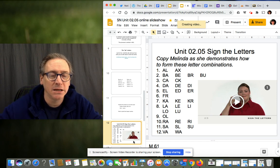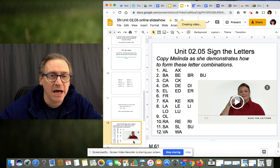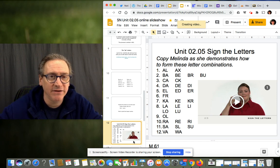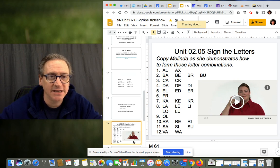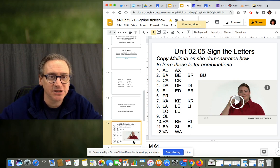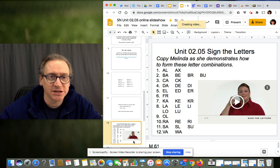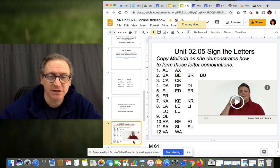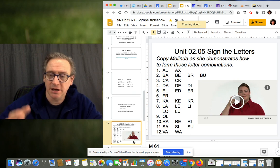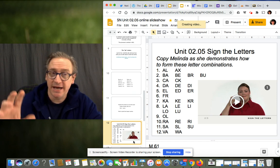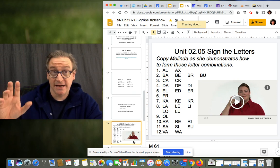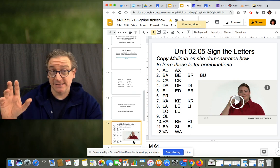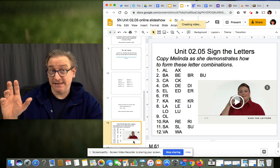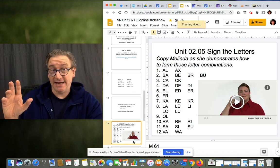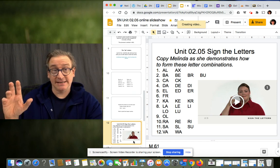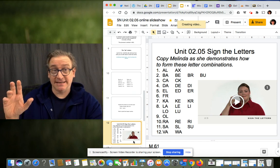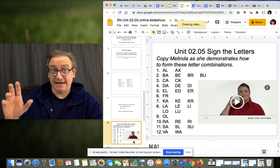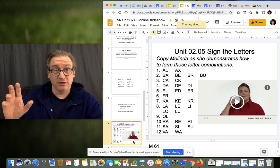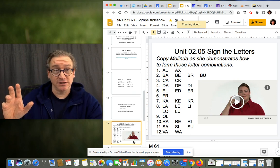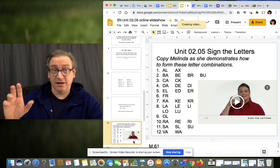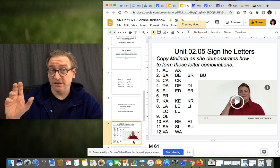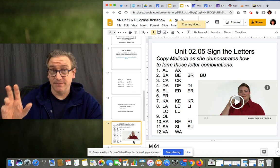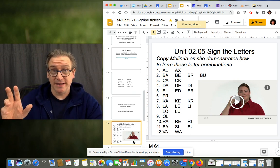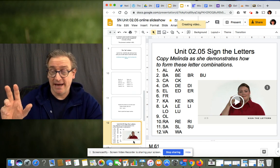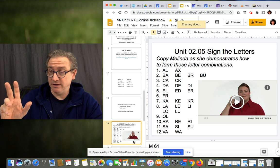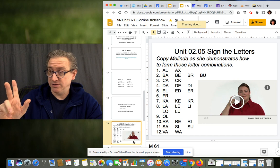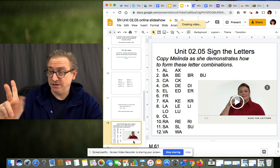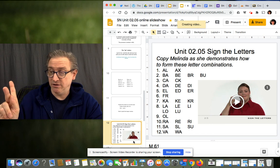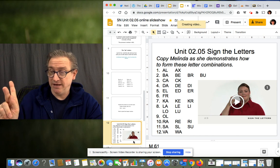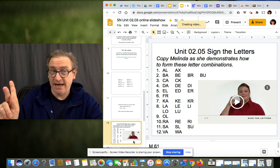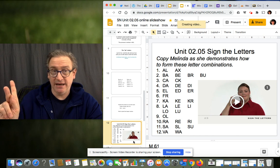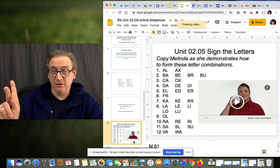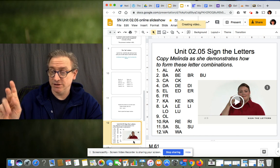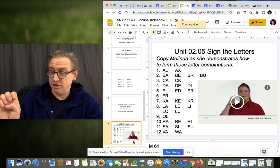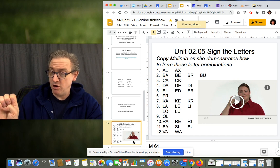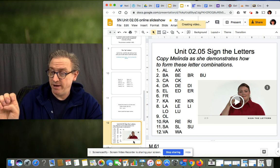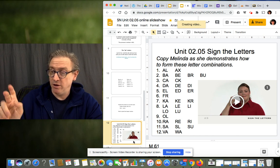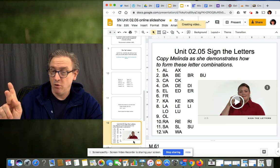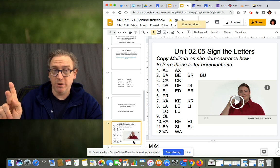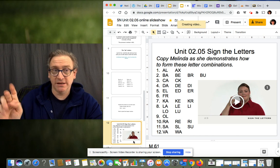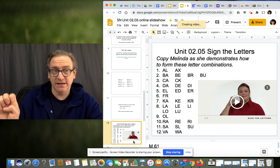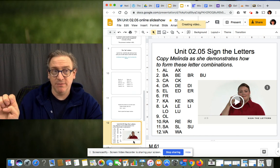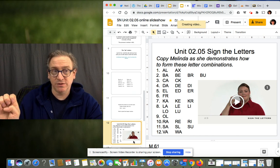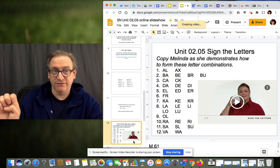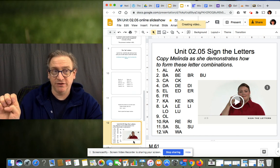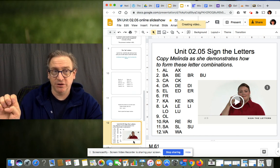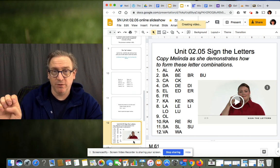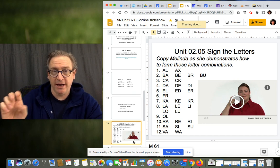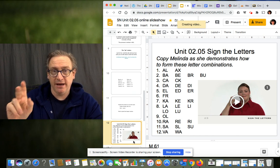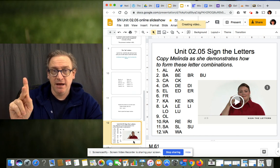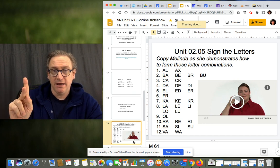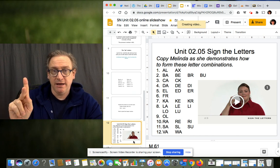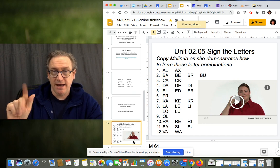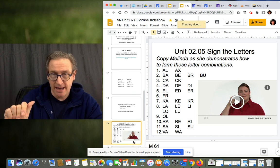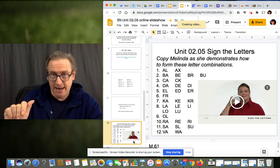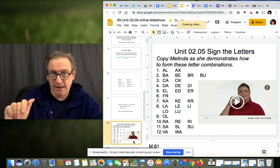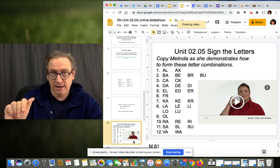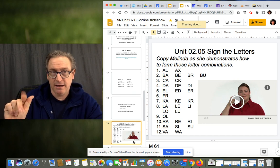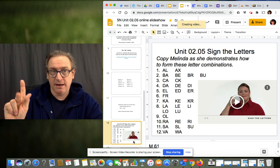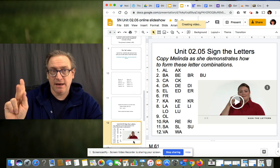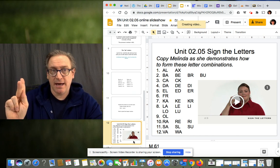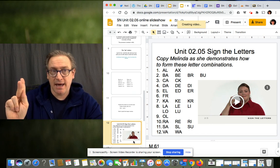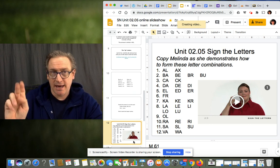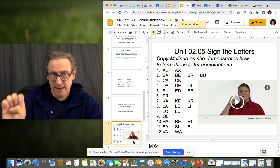A lot of it is just, again, as I say, it's a technical skill. It's a mechanical skill. Getting used to going, what is the most efficient way?